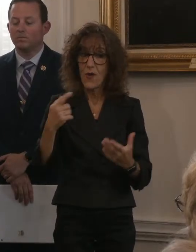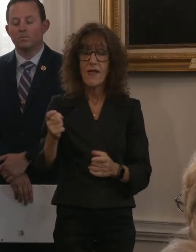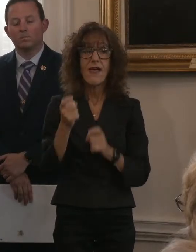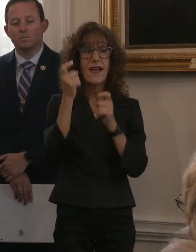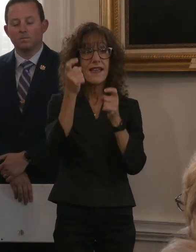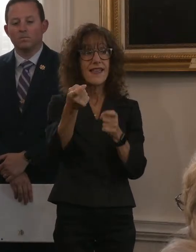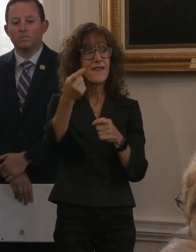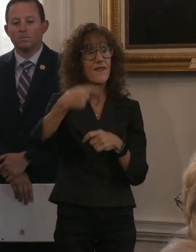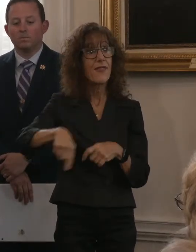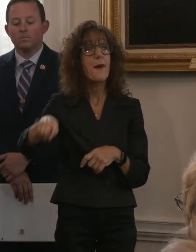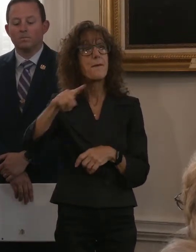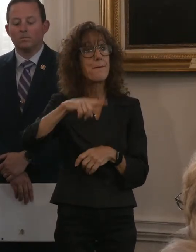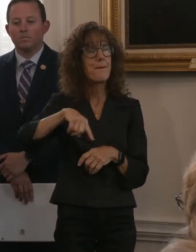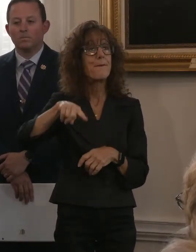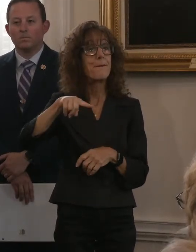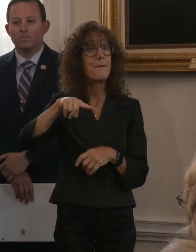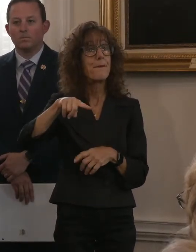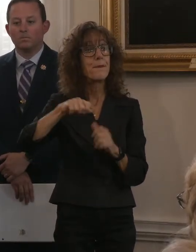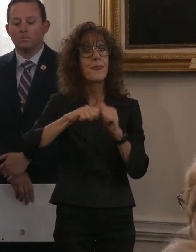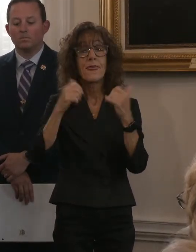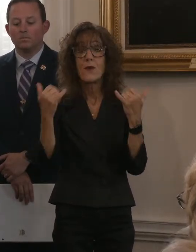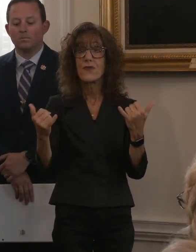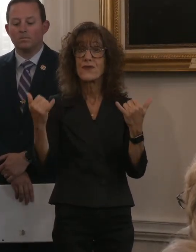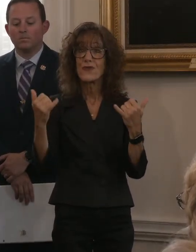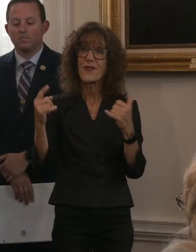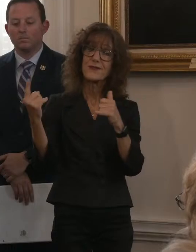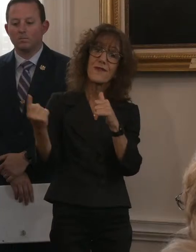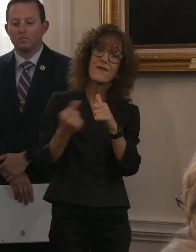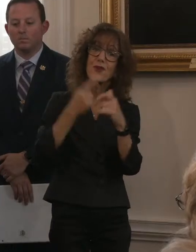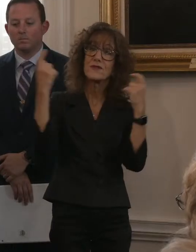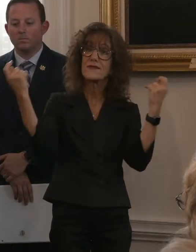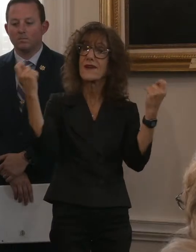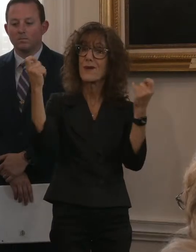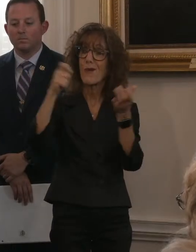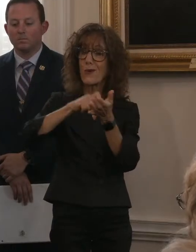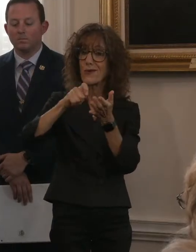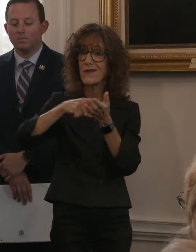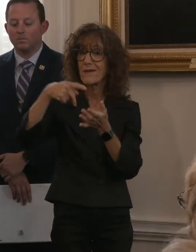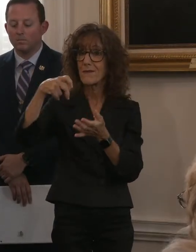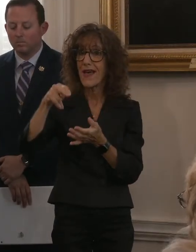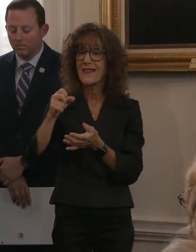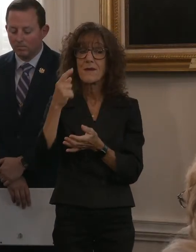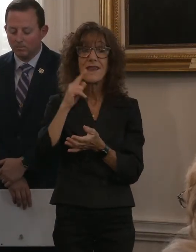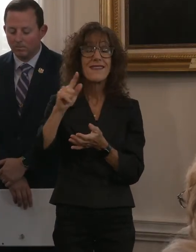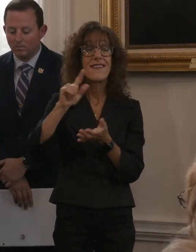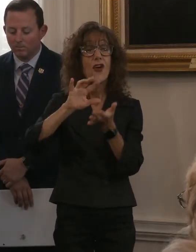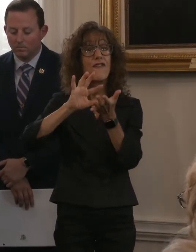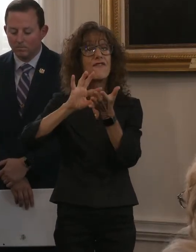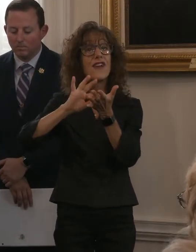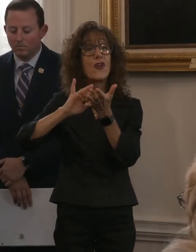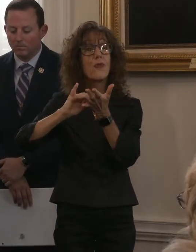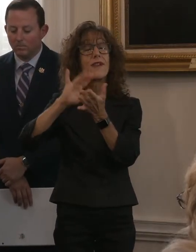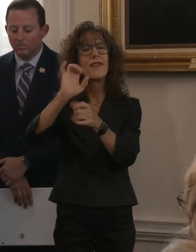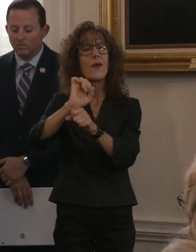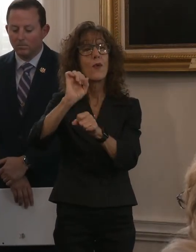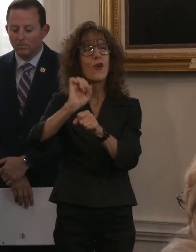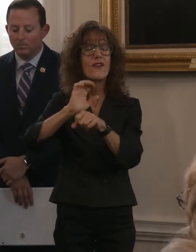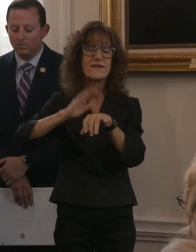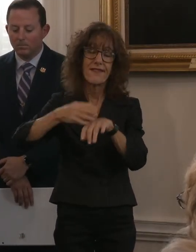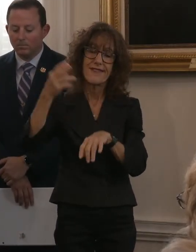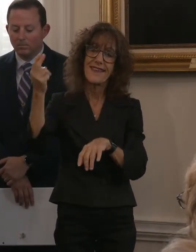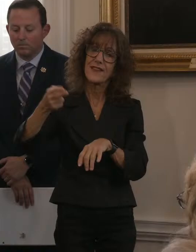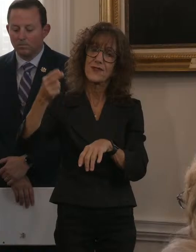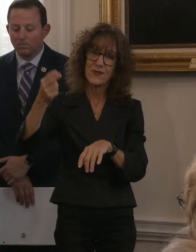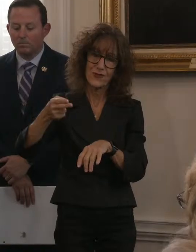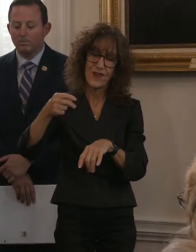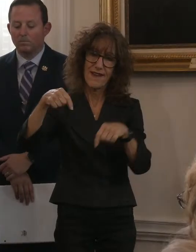them with today's first ceremonial pens, because their fingerprints are all over the history